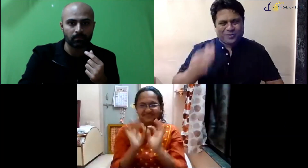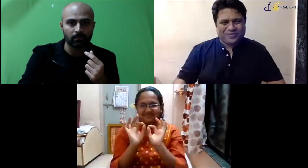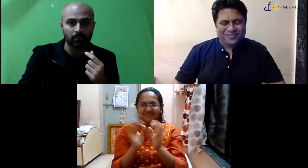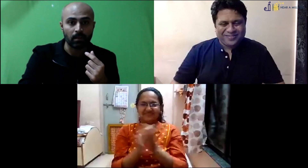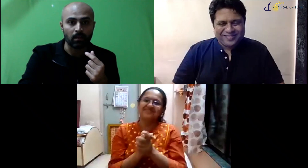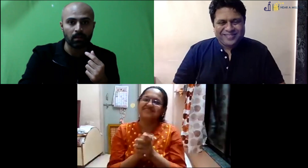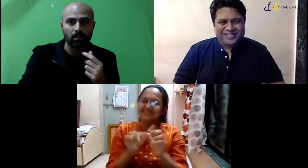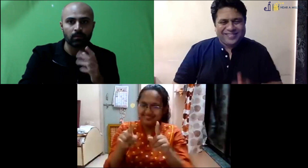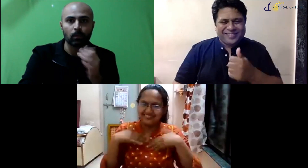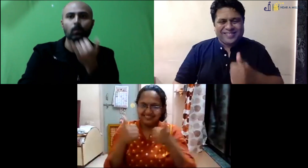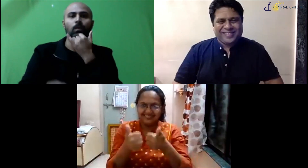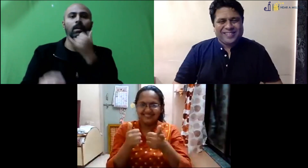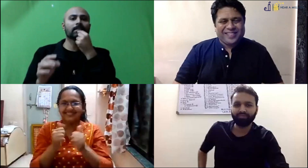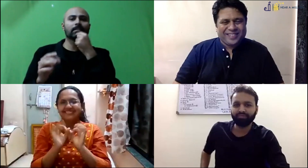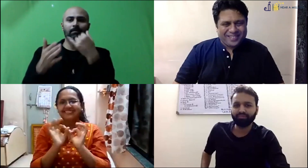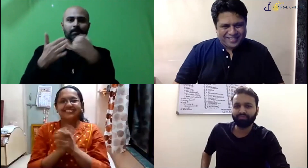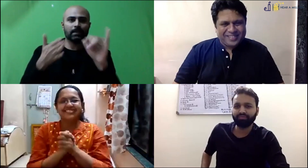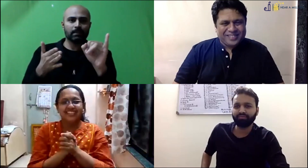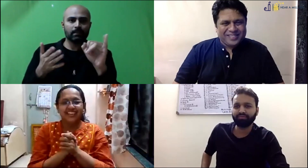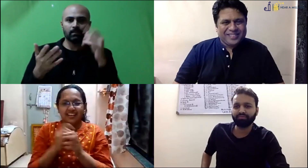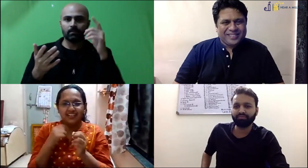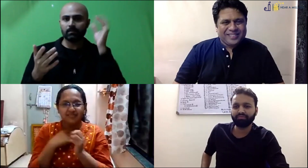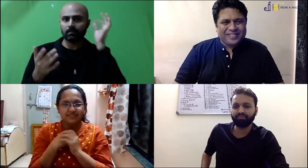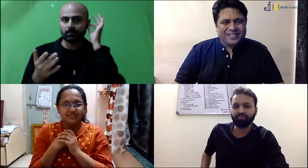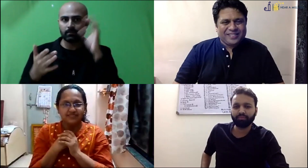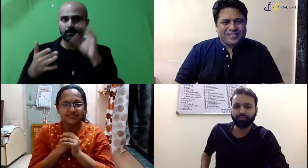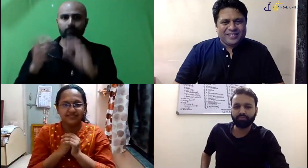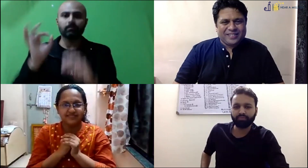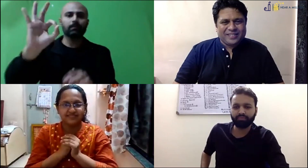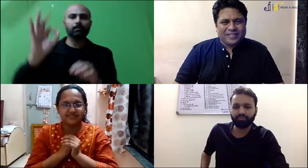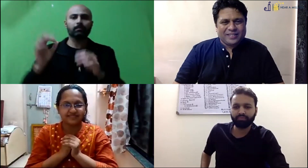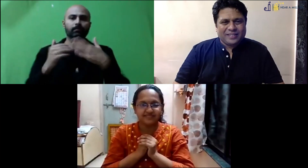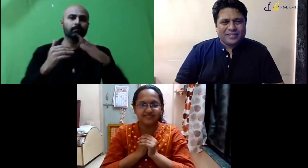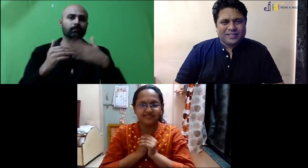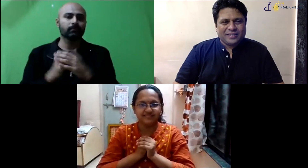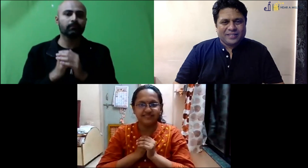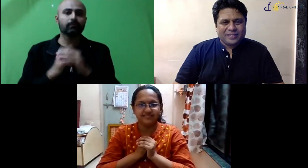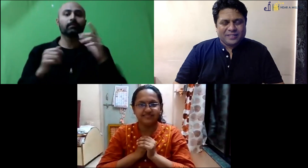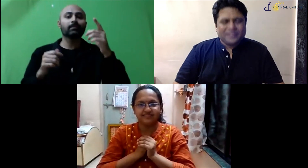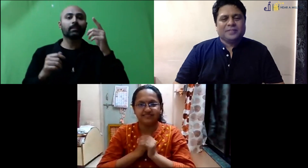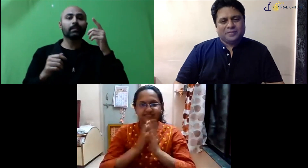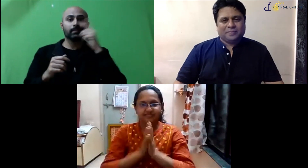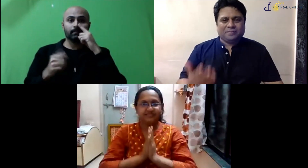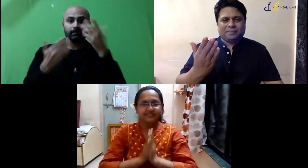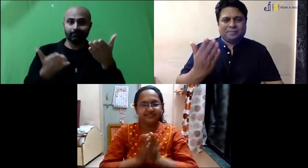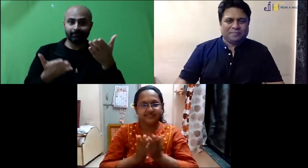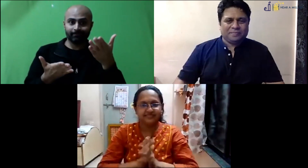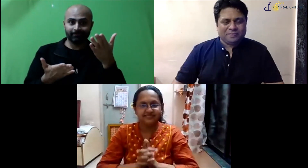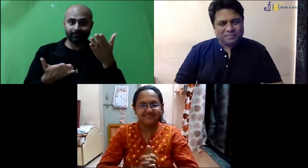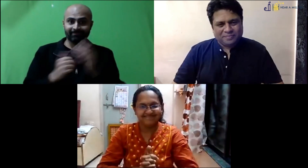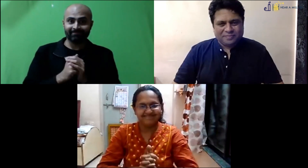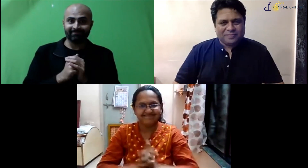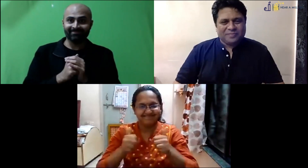Hello, Mr. Sunil. Namaste. Hope you are doing well. Can we remove Rahul from spotlight?